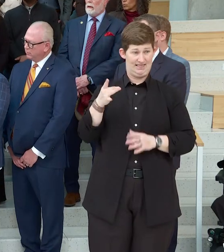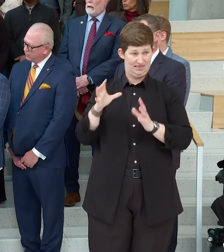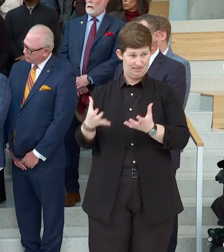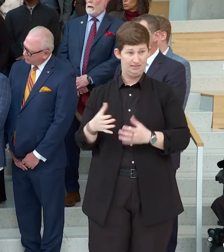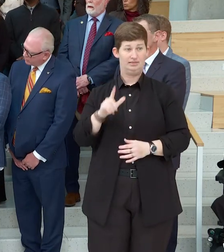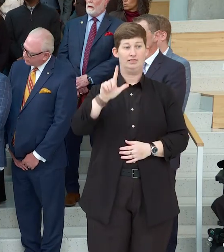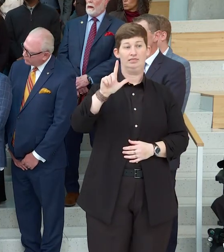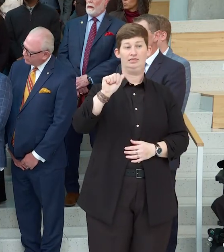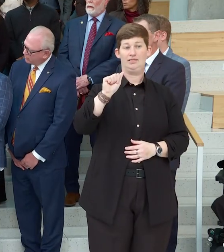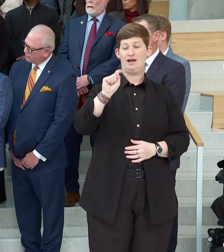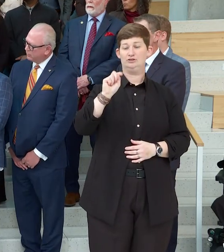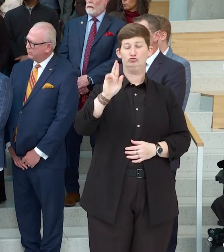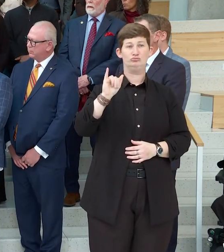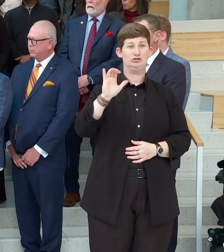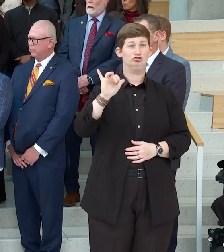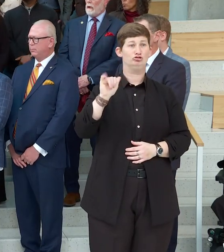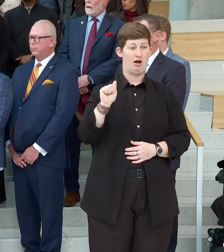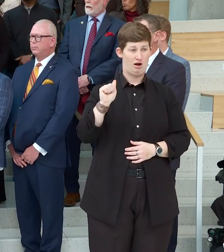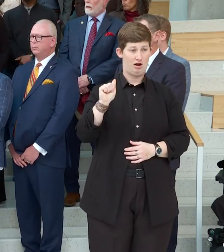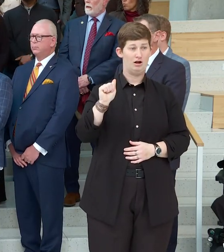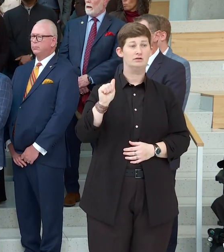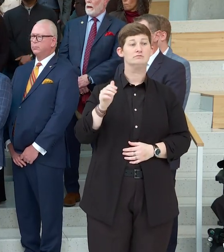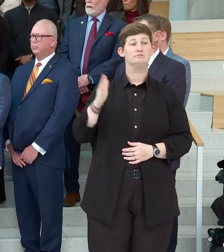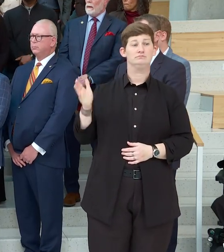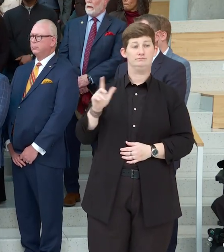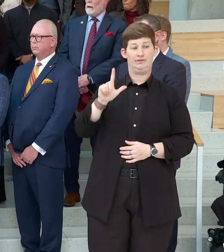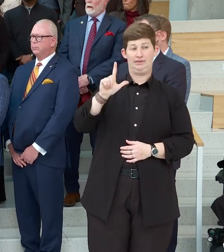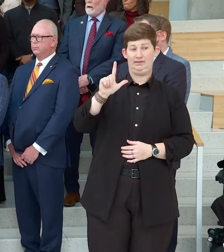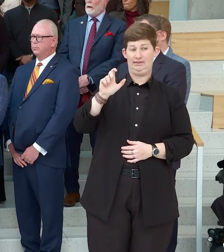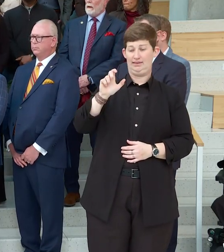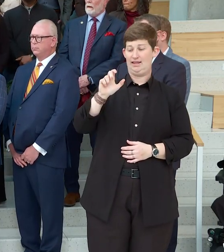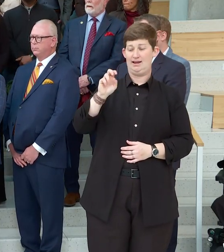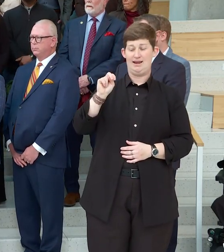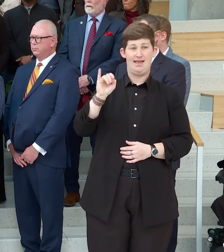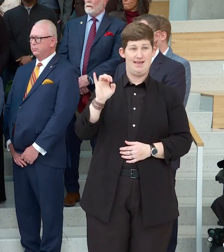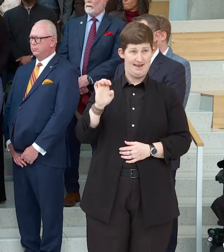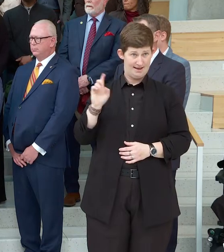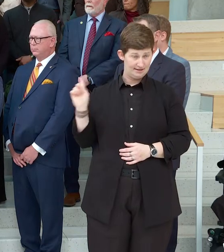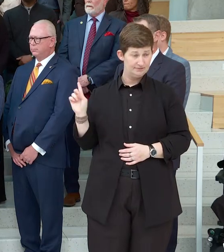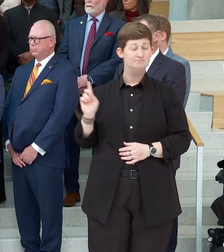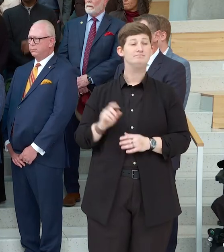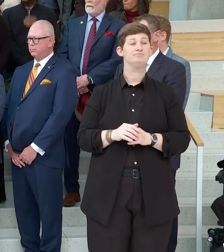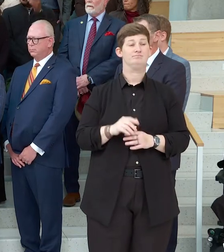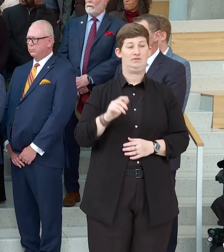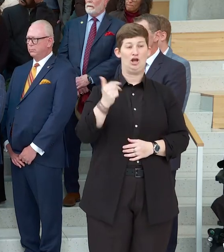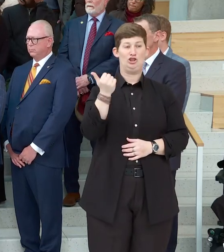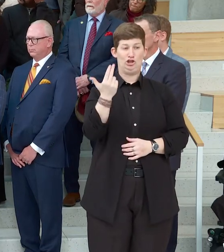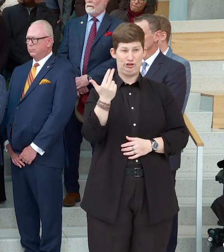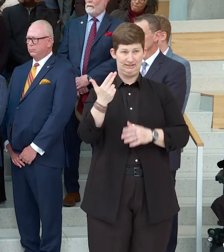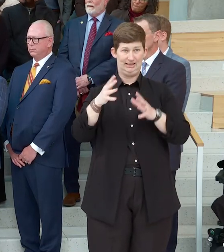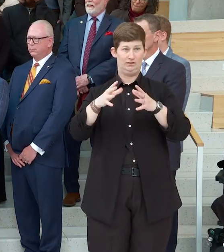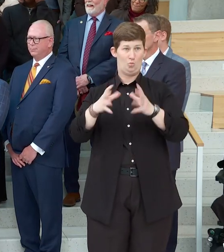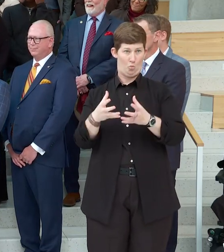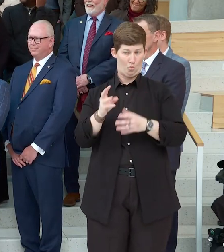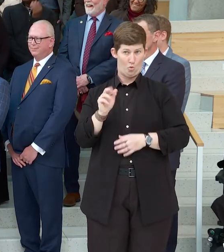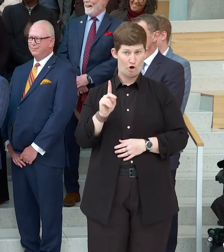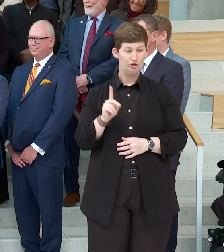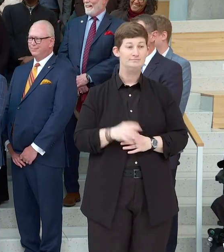Lene Palmisano from the 13th Ward, and is that it? All right.